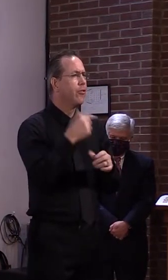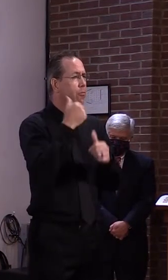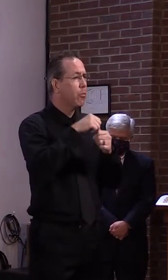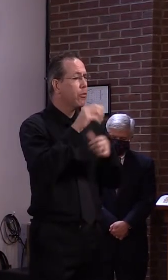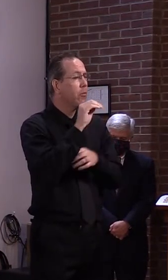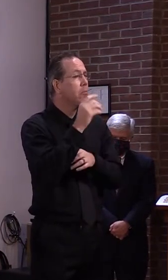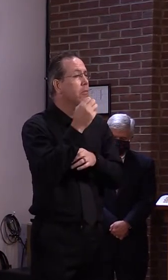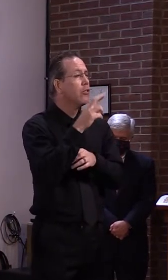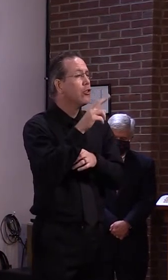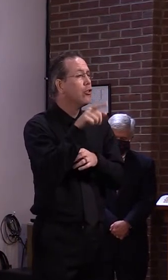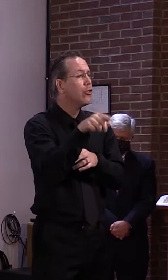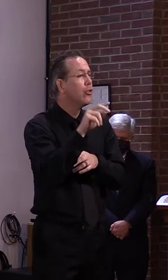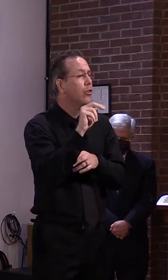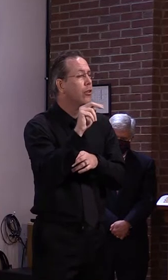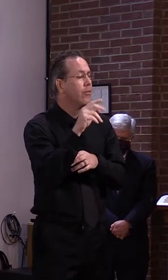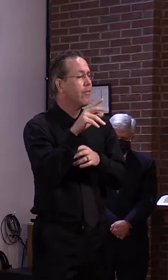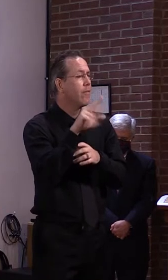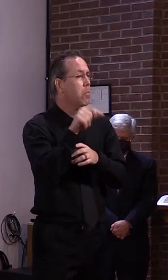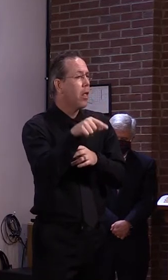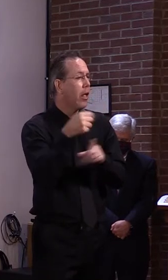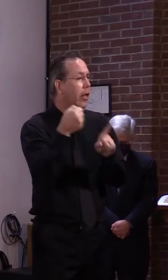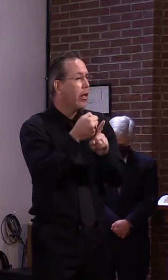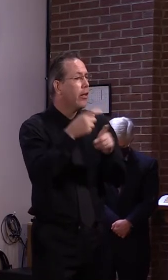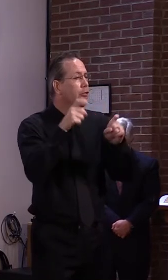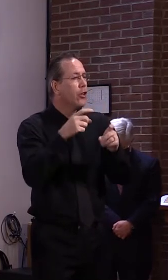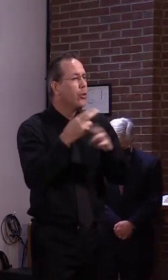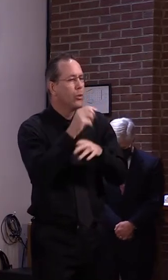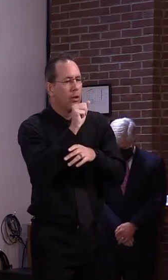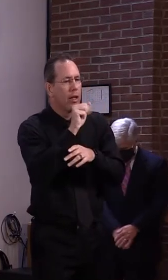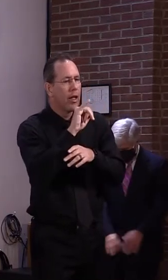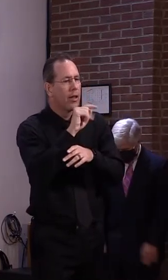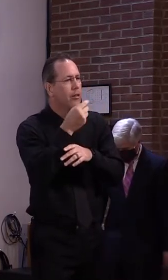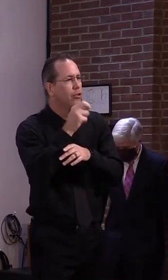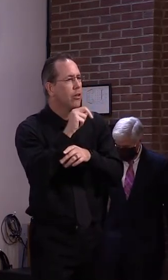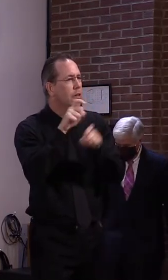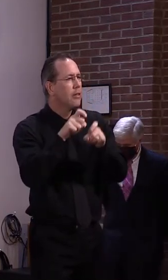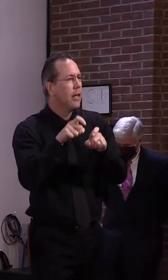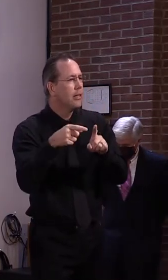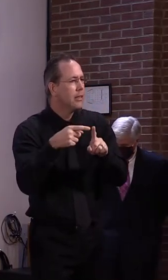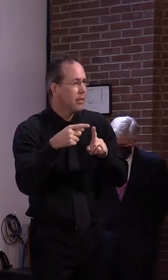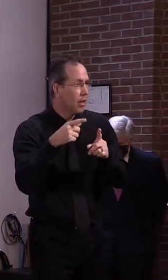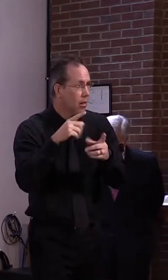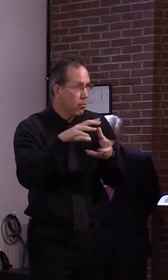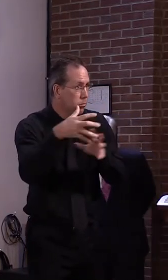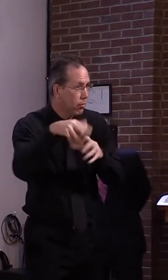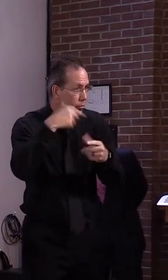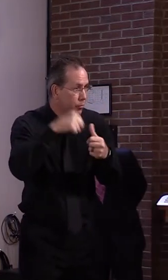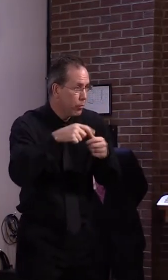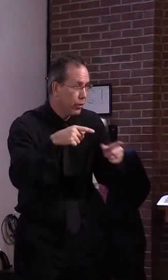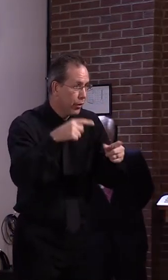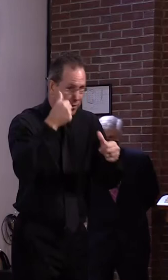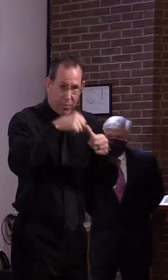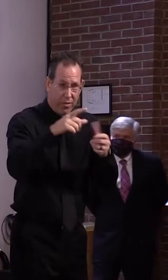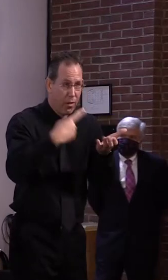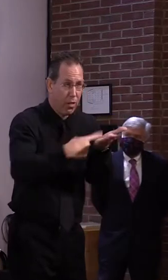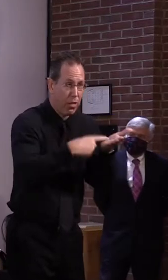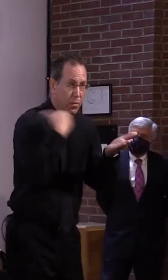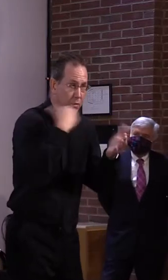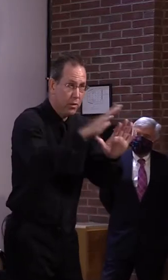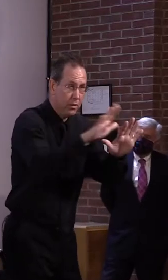this, which are having huge testing problems, if they switch to an antigen